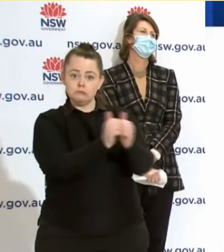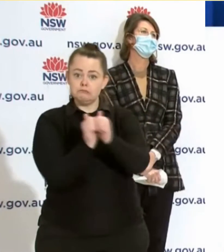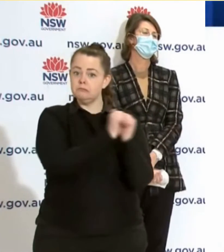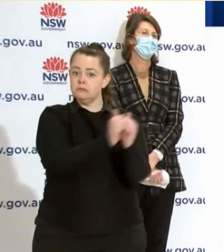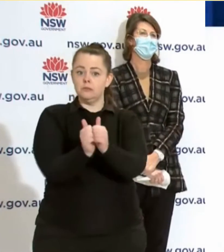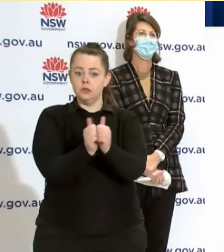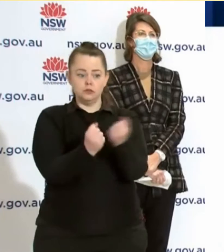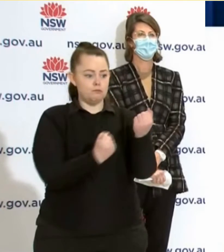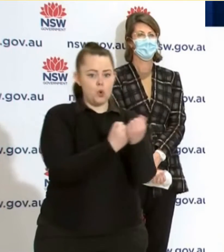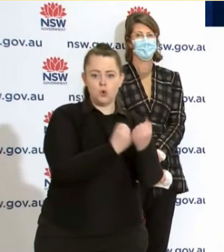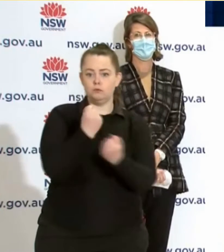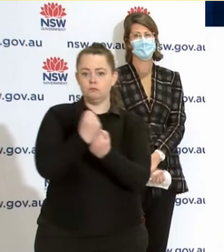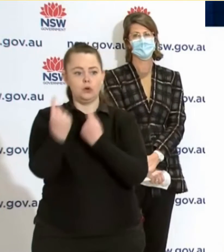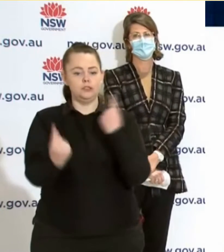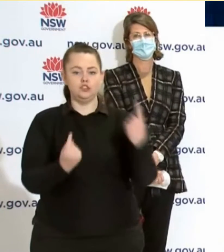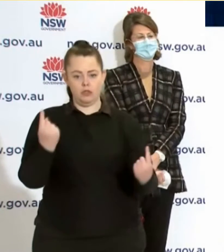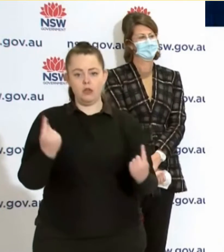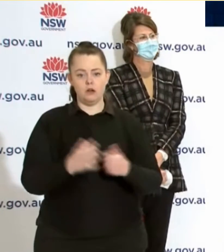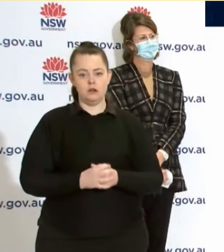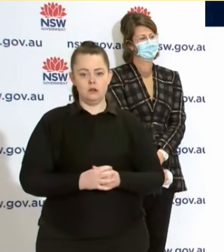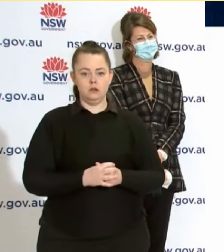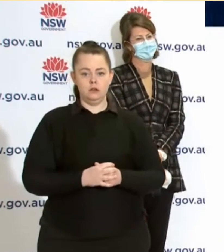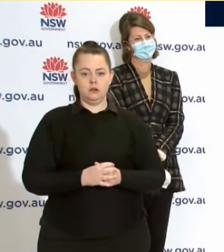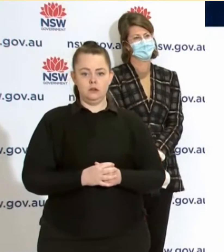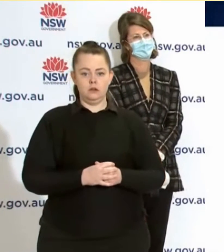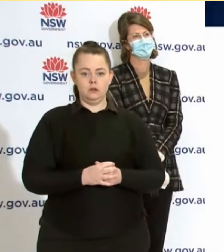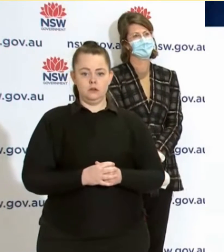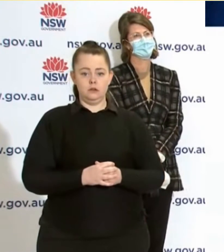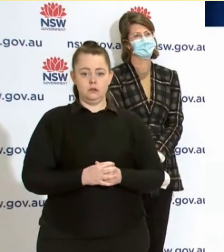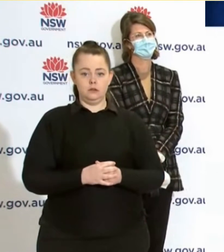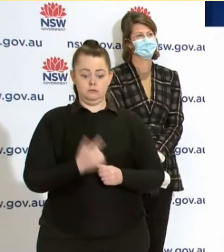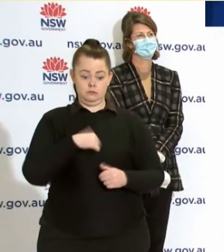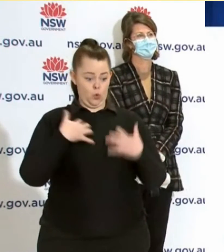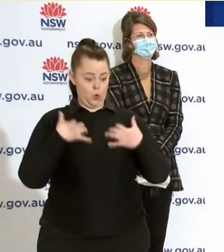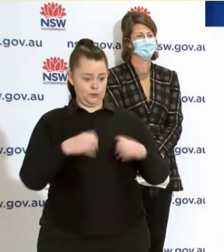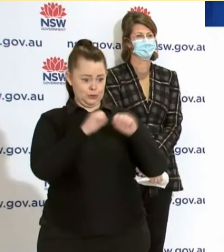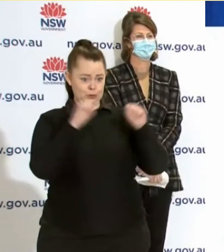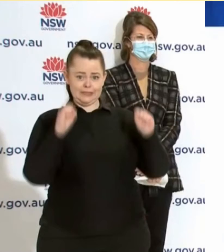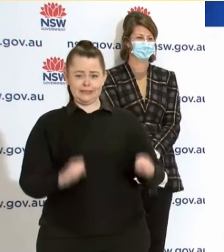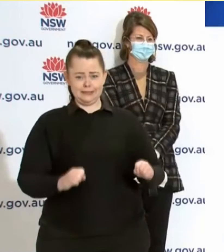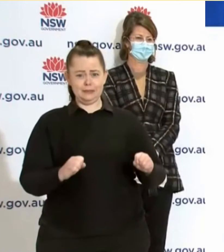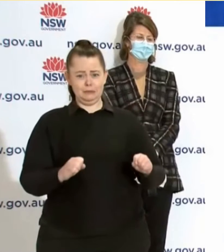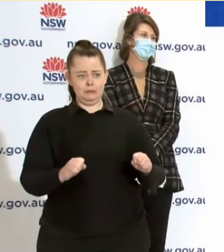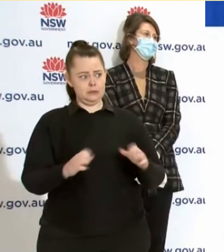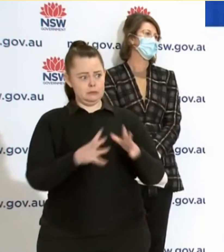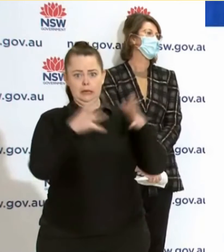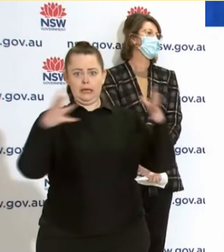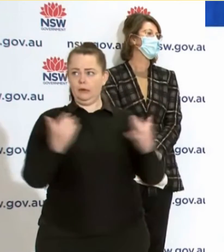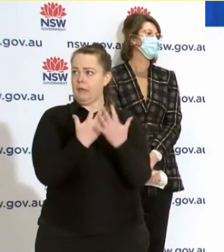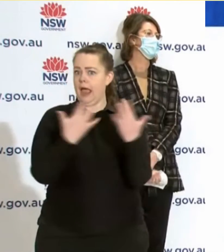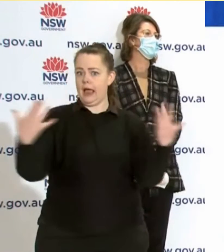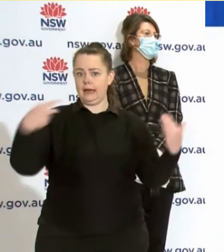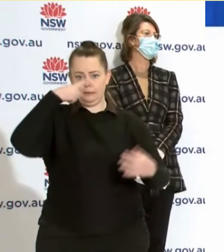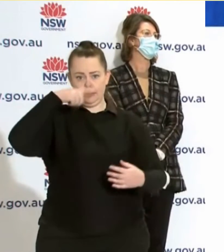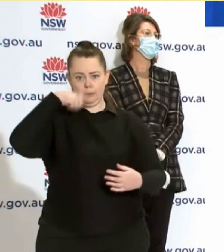districts to support one another. But please know, we have a very large and complex system that sometimes suffers stress even